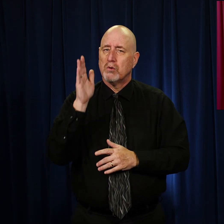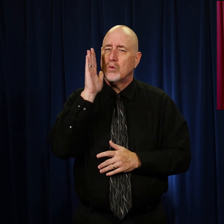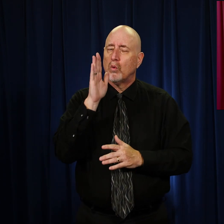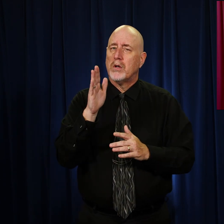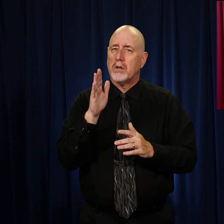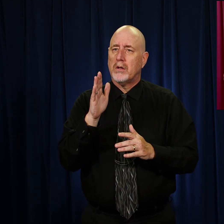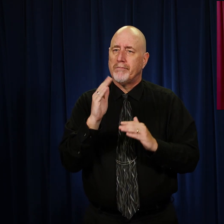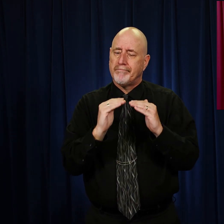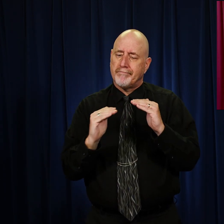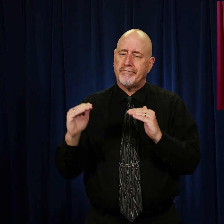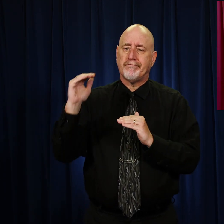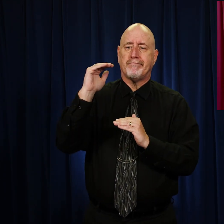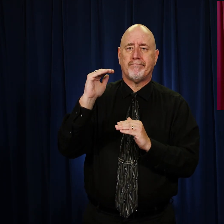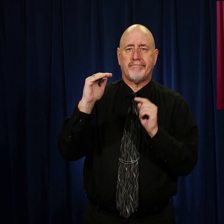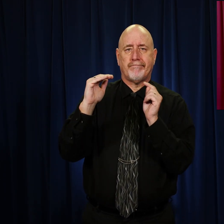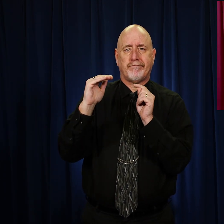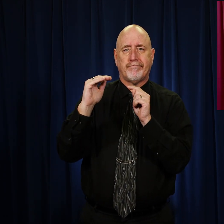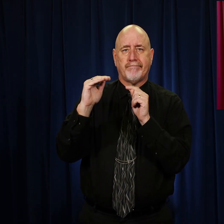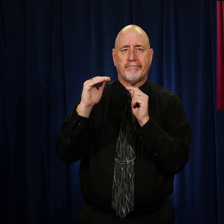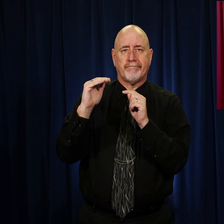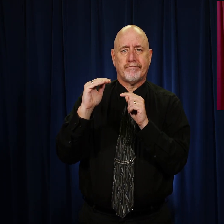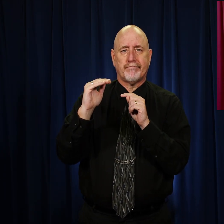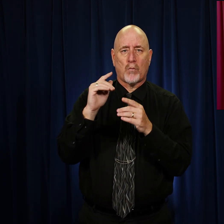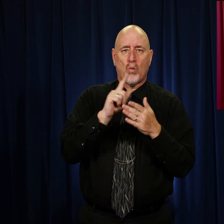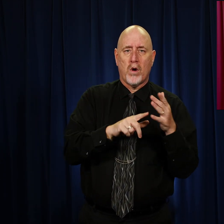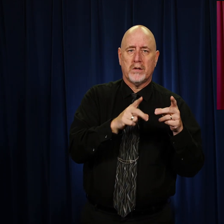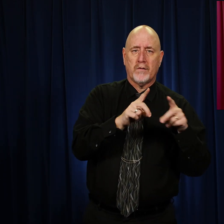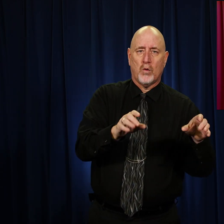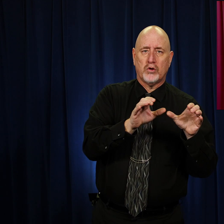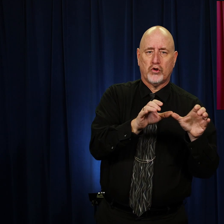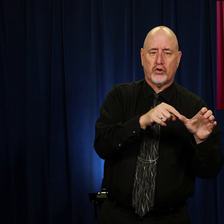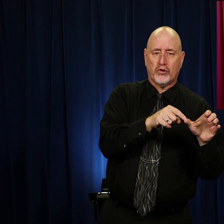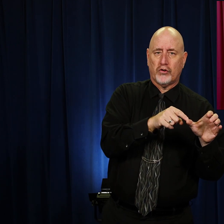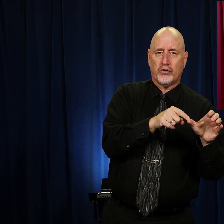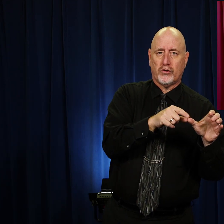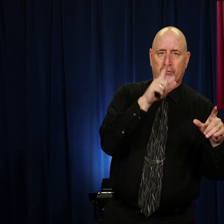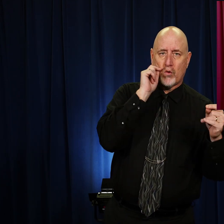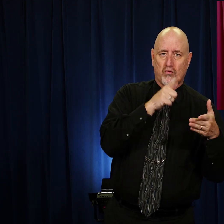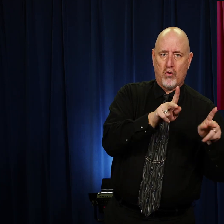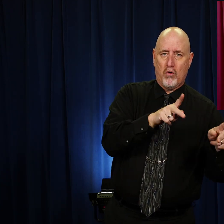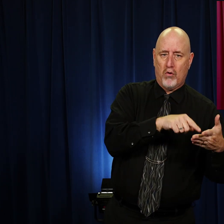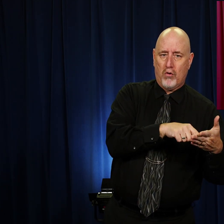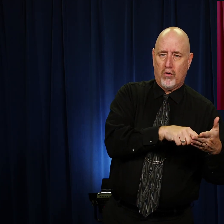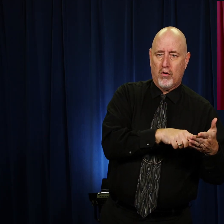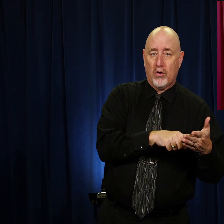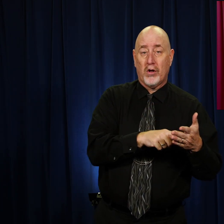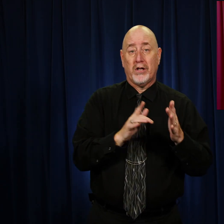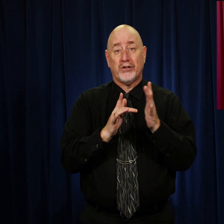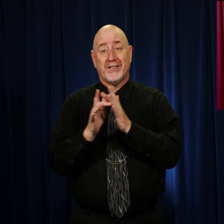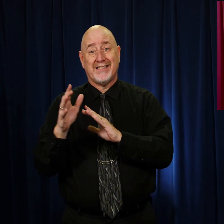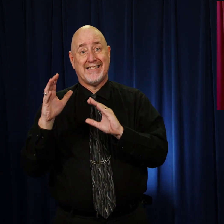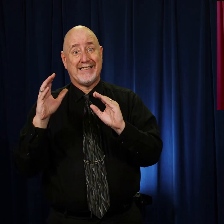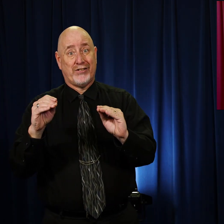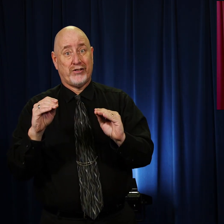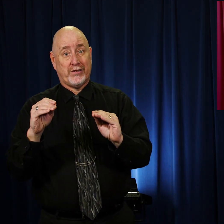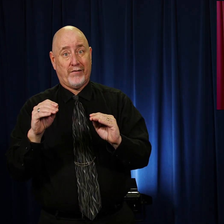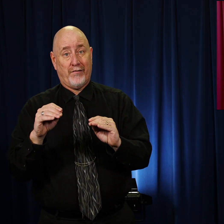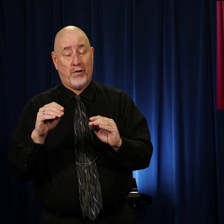to go then beyond the liberties that was provided by the Mosaic law. His teaching